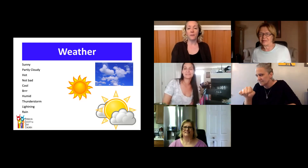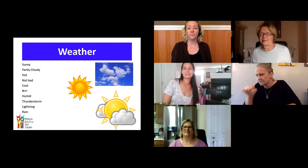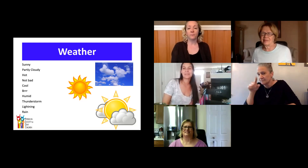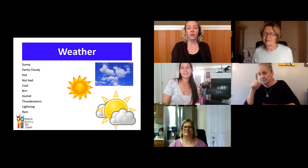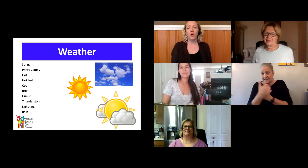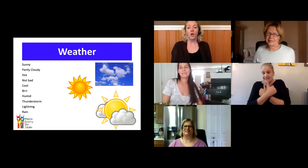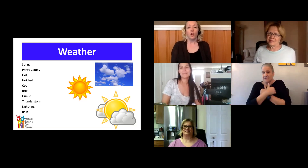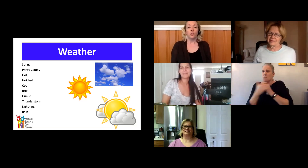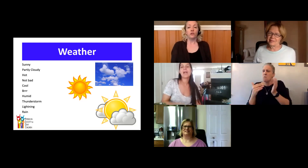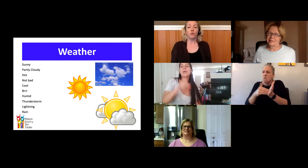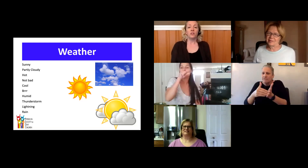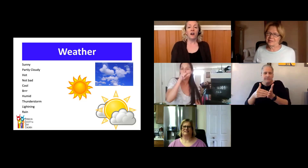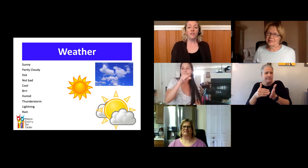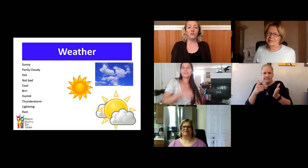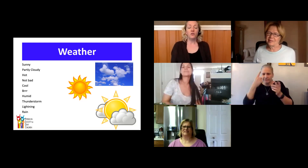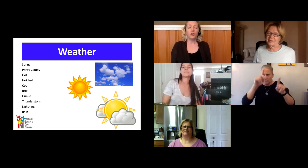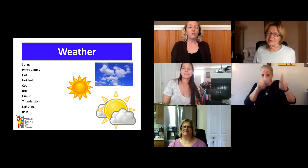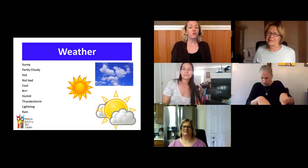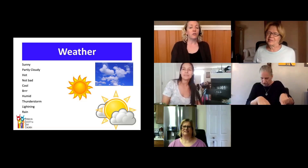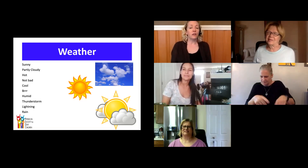love, you could also do this.